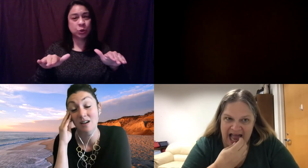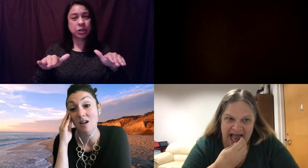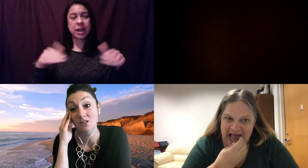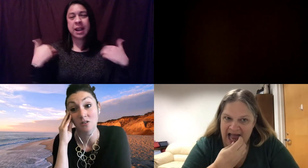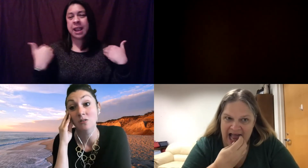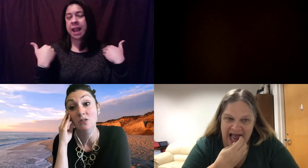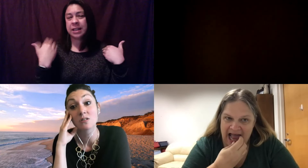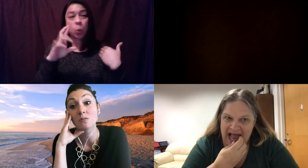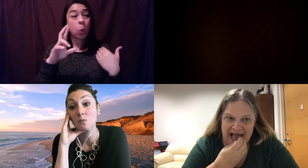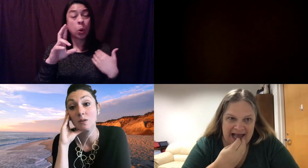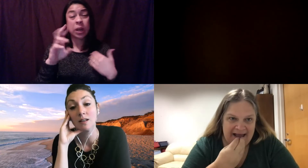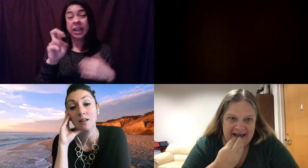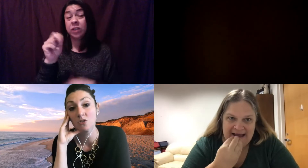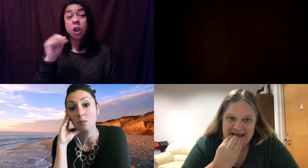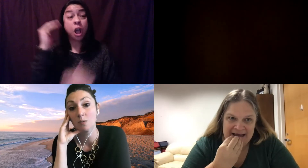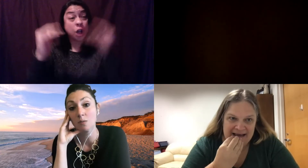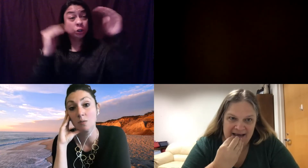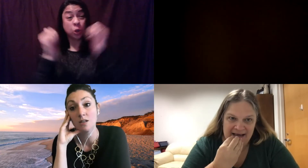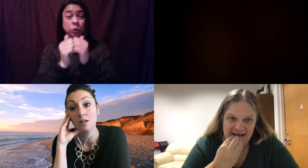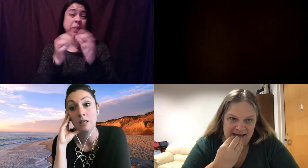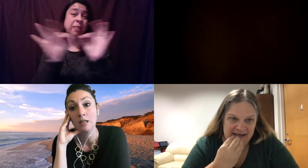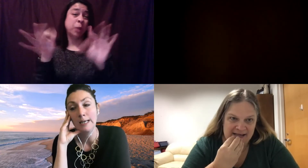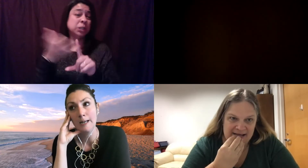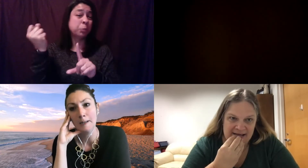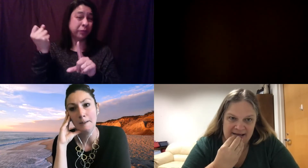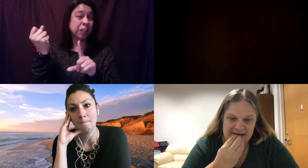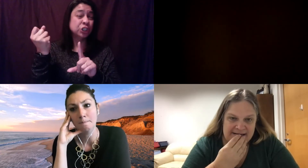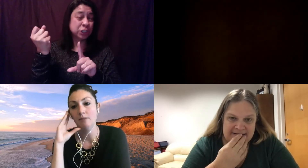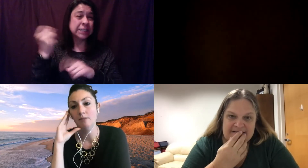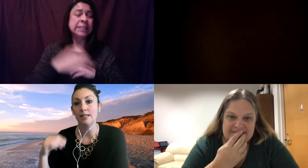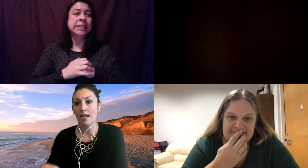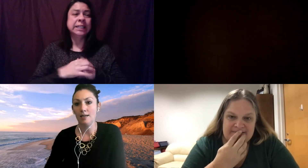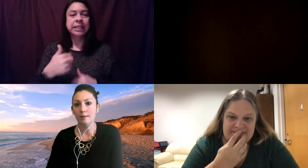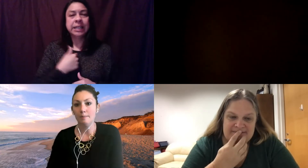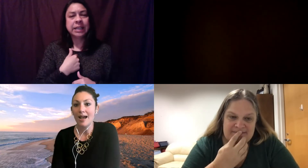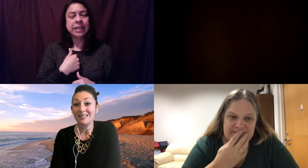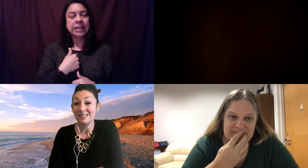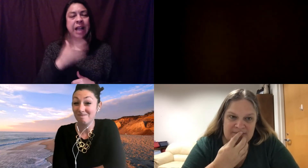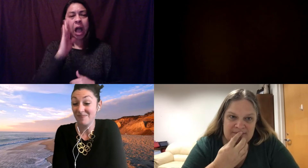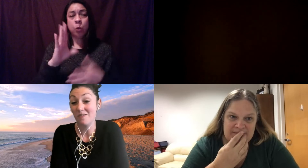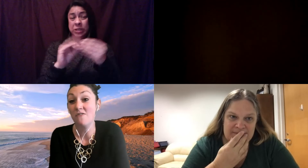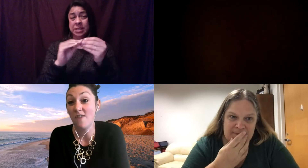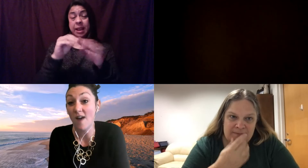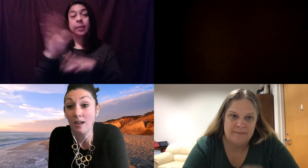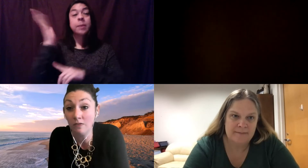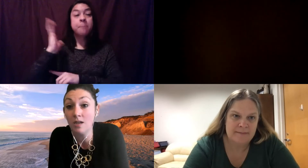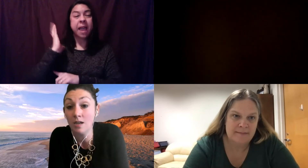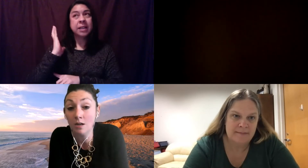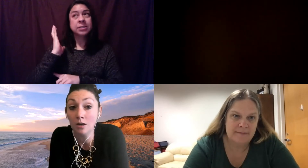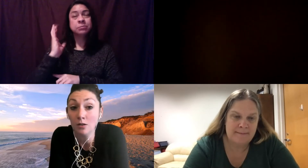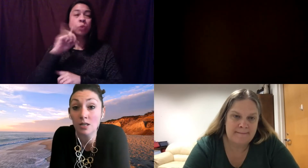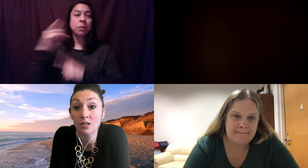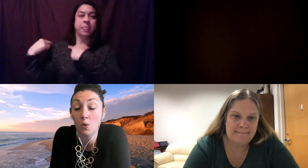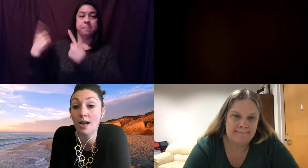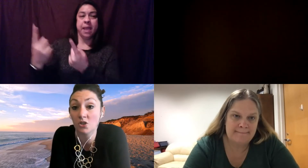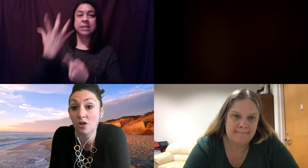even adults with language deprivation. I would say in the past 5